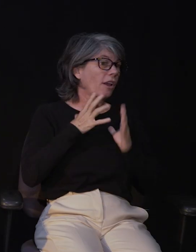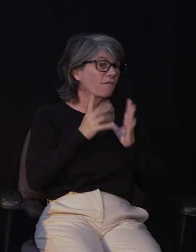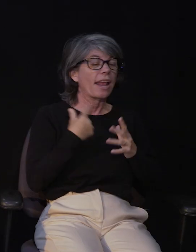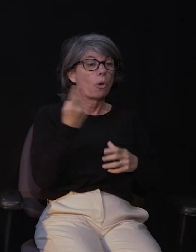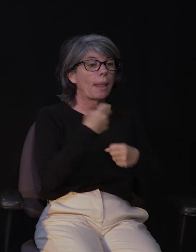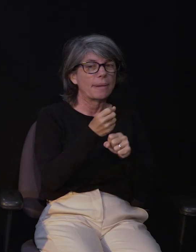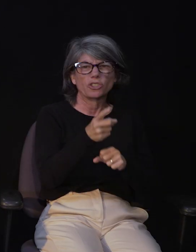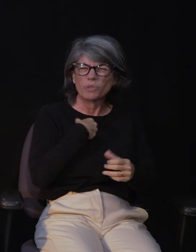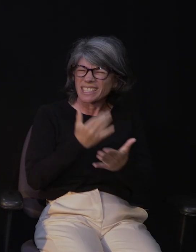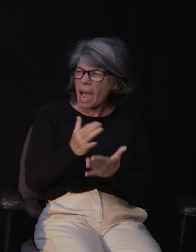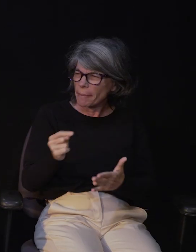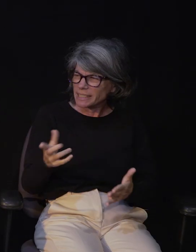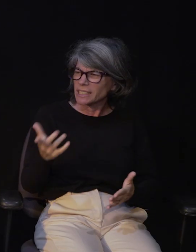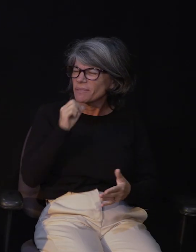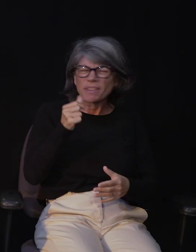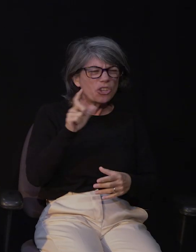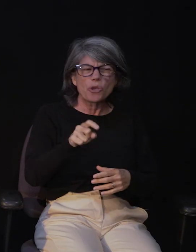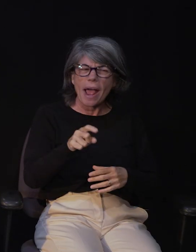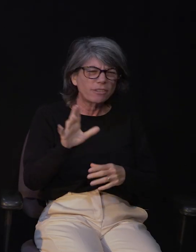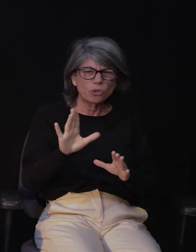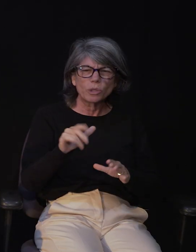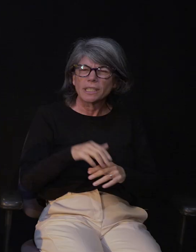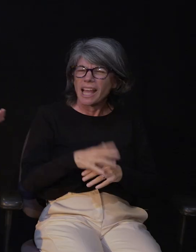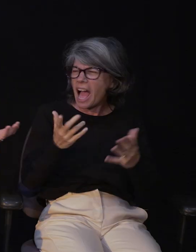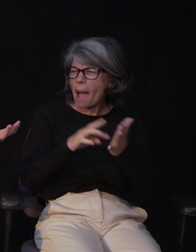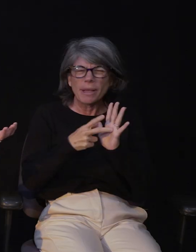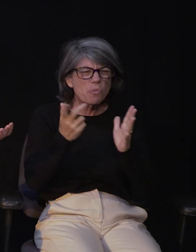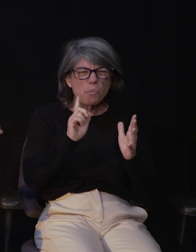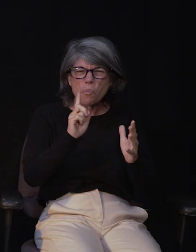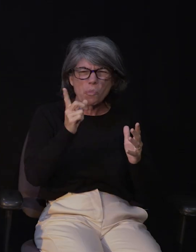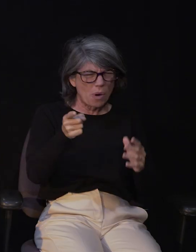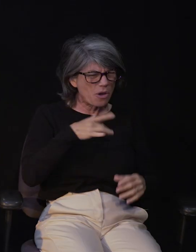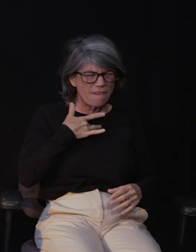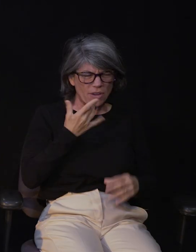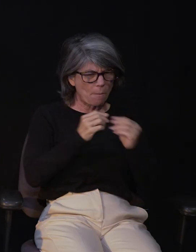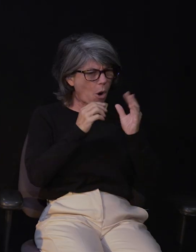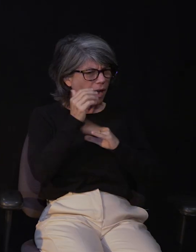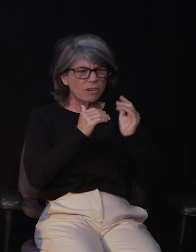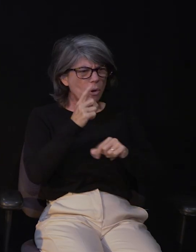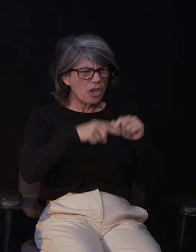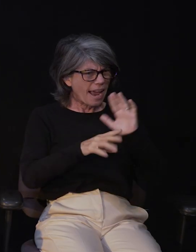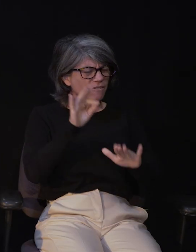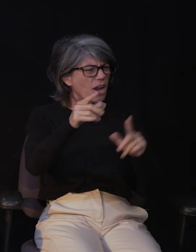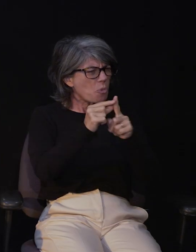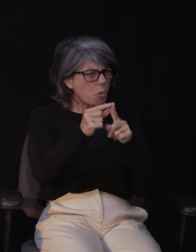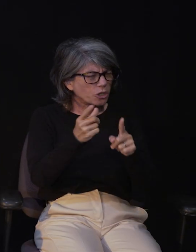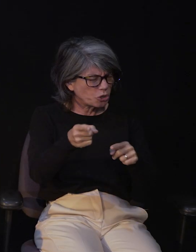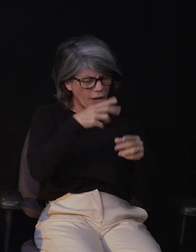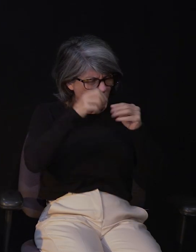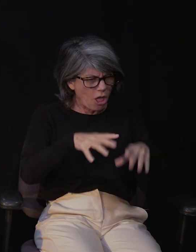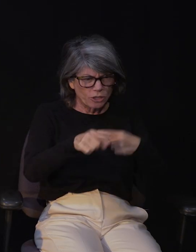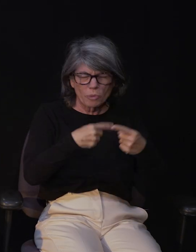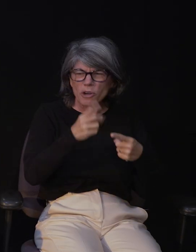makes you stop it. You don't have to. Where do you feel more comfortable? You can't find your words. You get lost